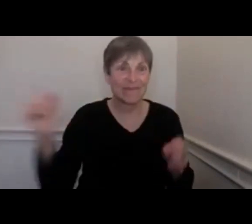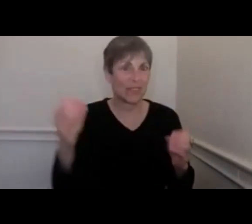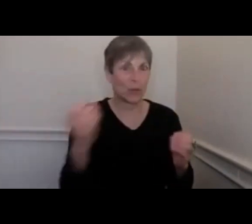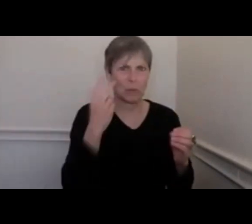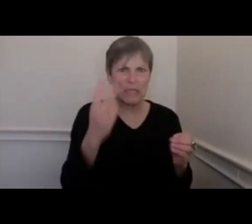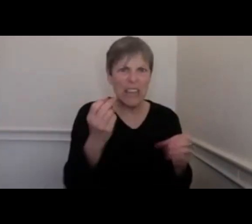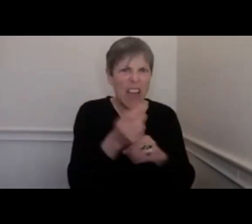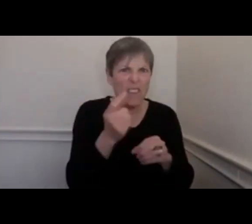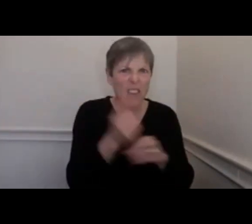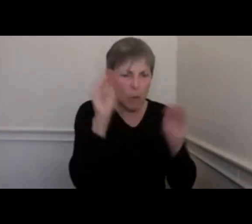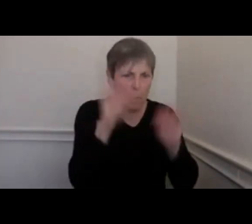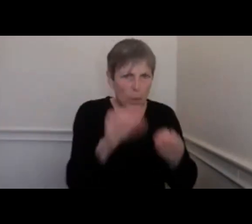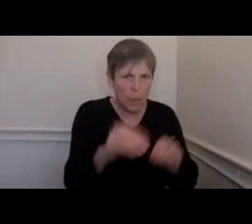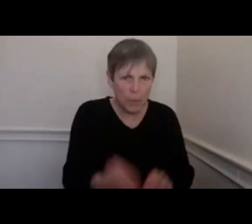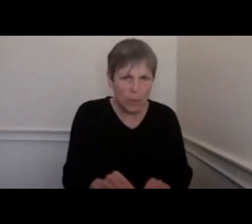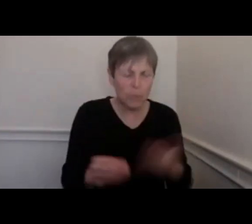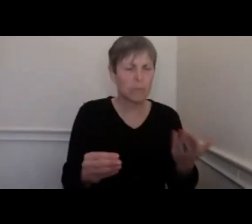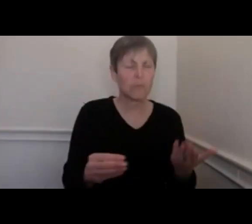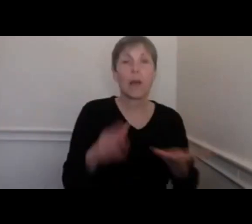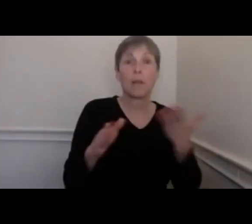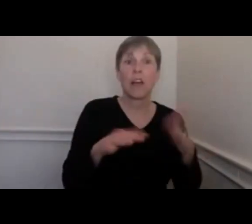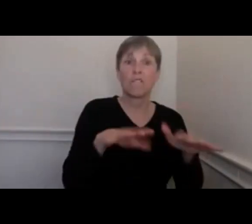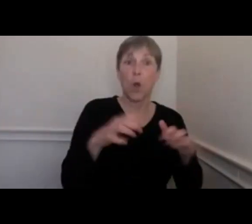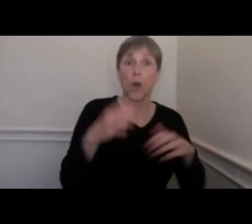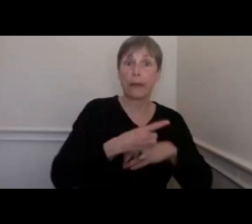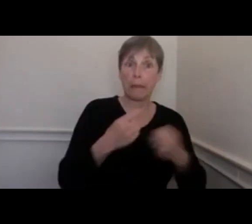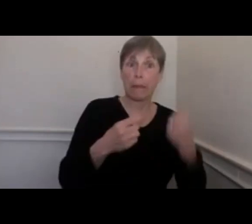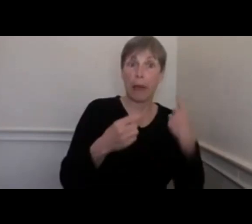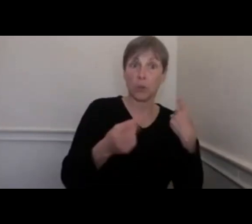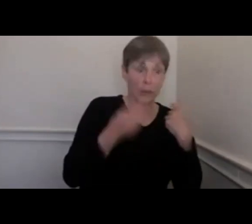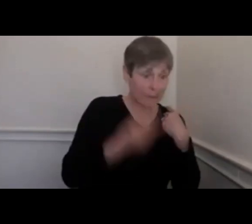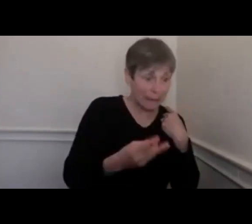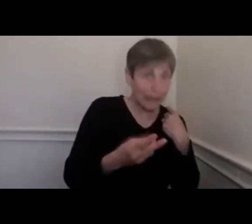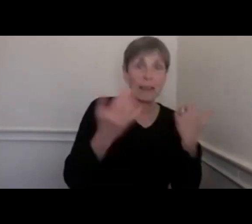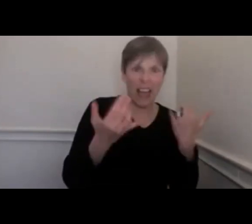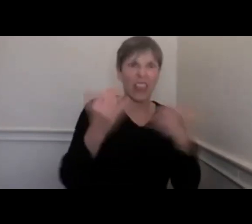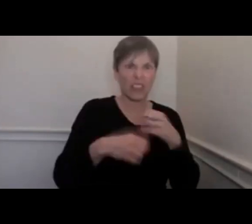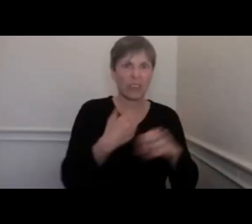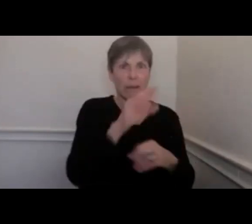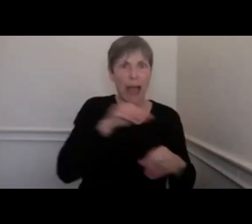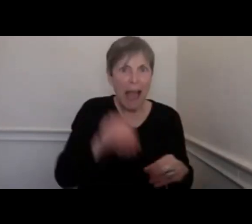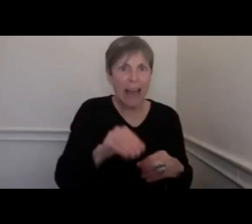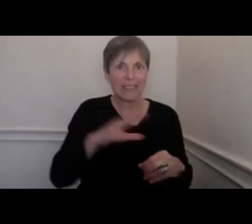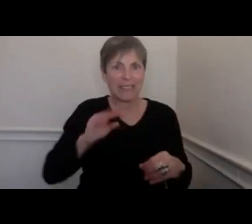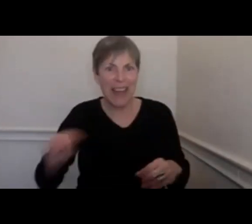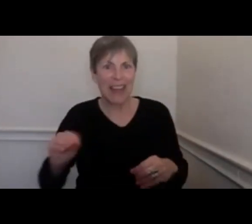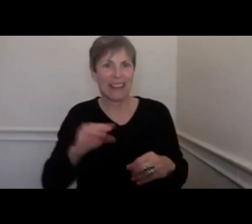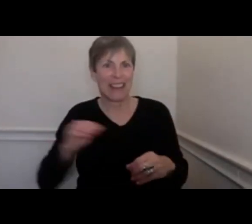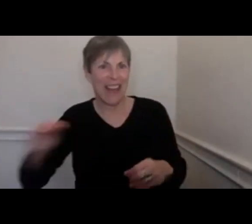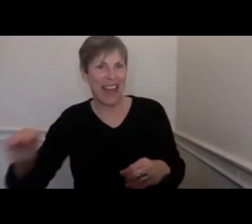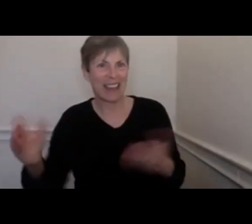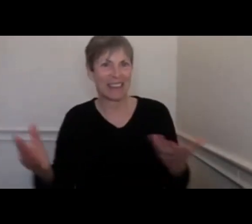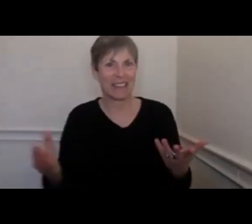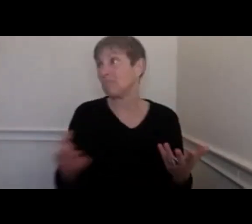see, record things like your frost date, when it snowed 2 inches on May